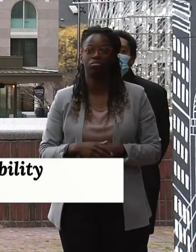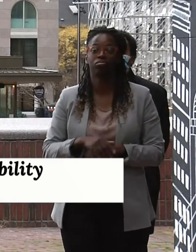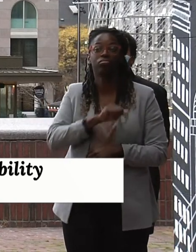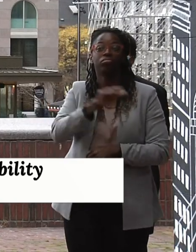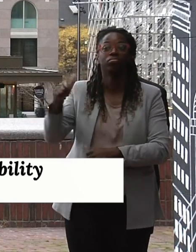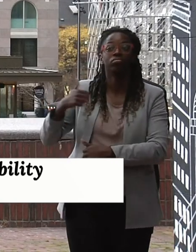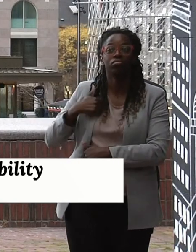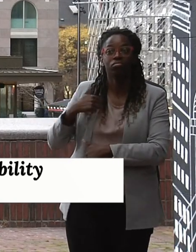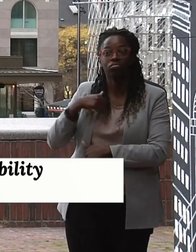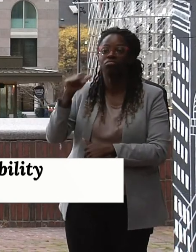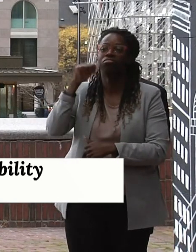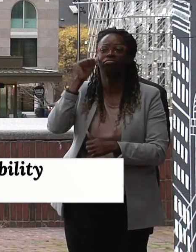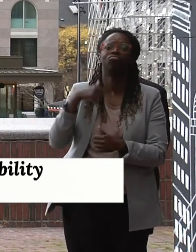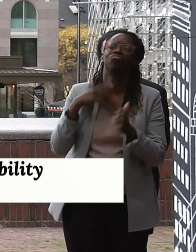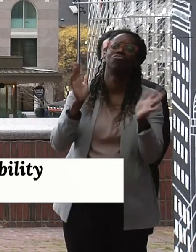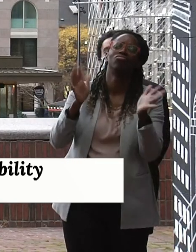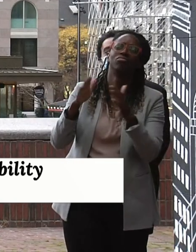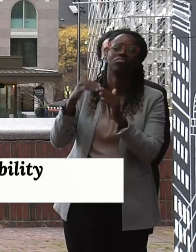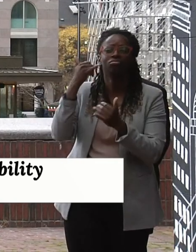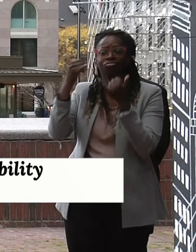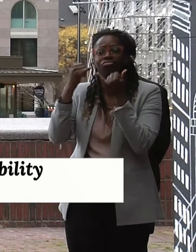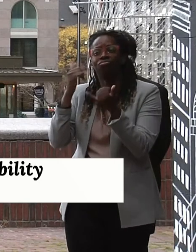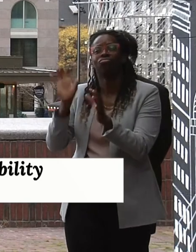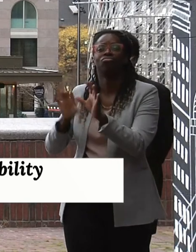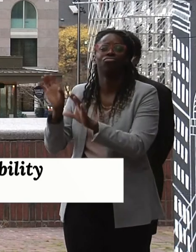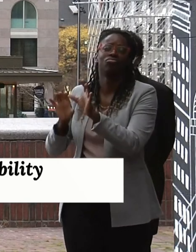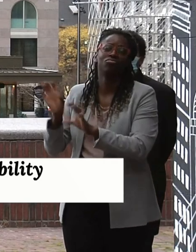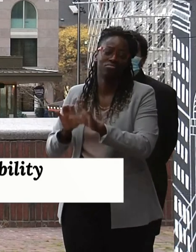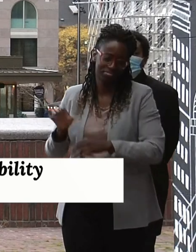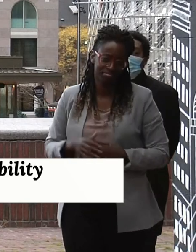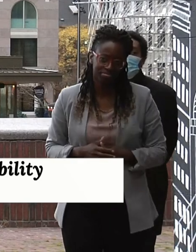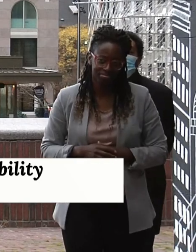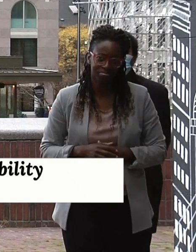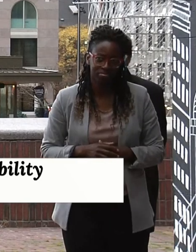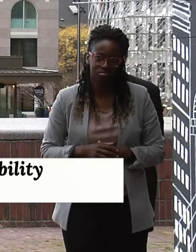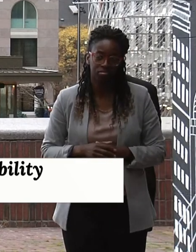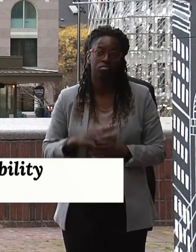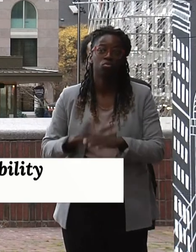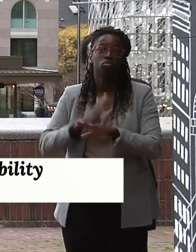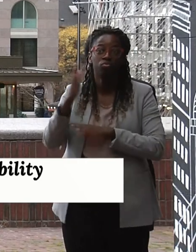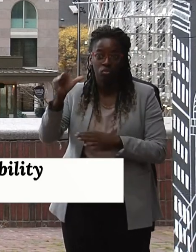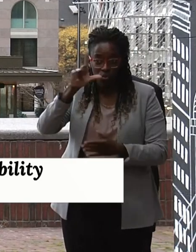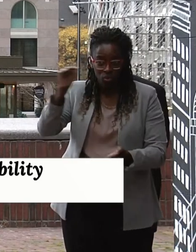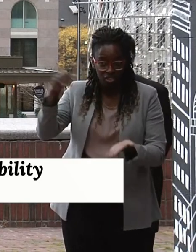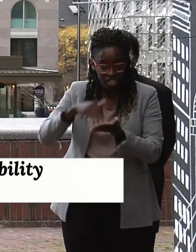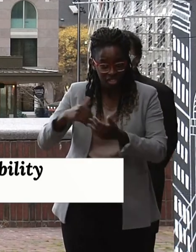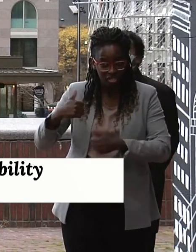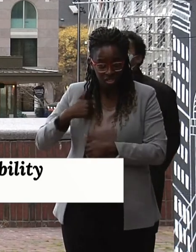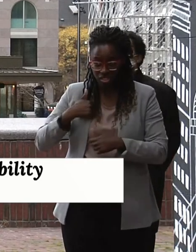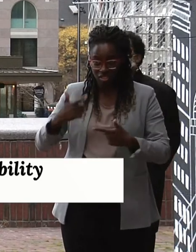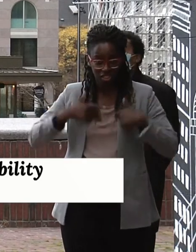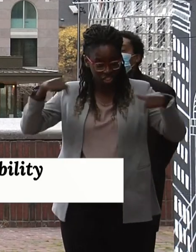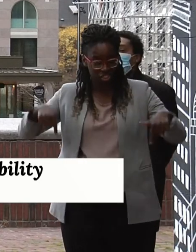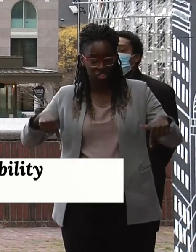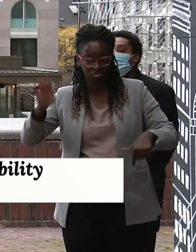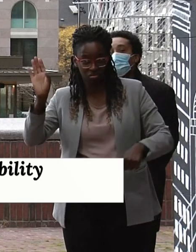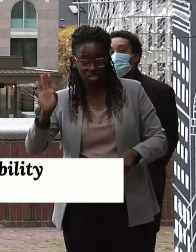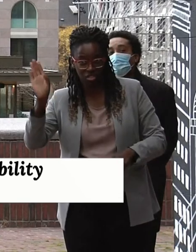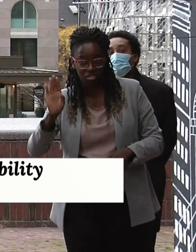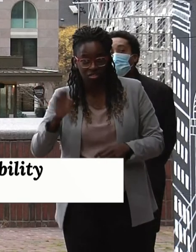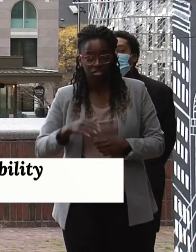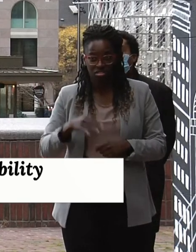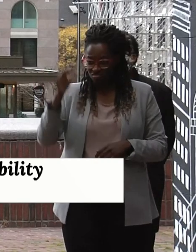them. There are close to 20,000 veterans living in the city of Boston, nearly 3% of our population. They're diverse in age,